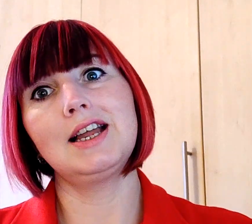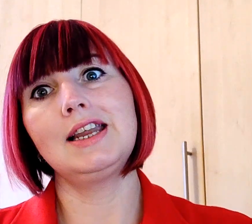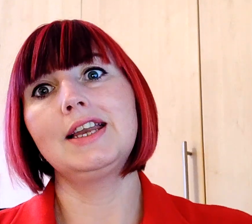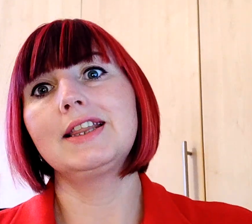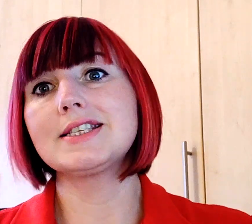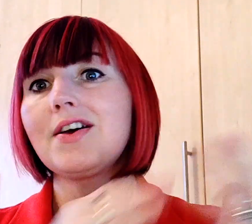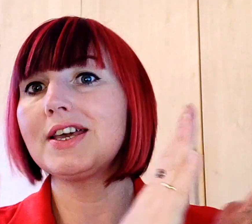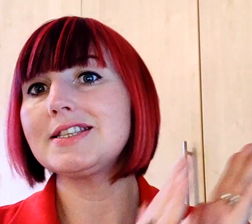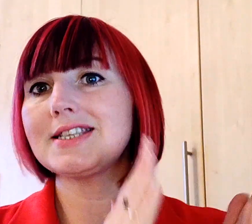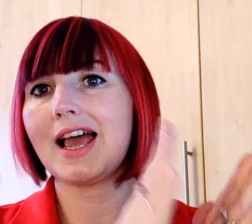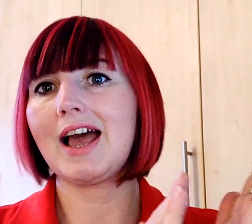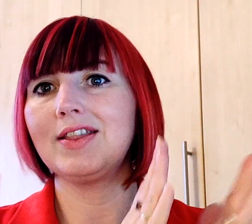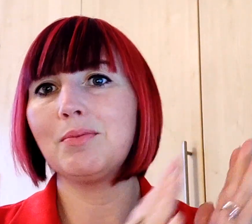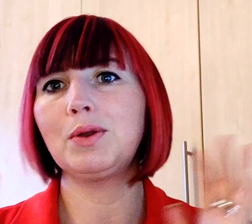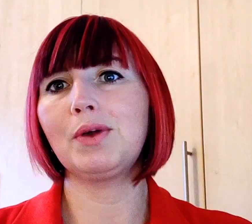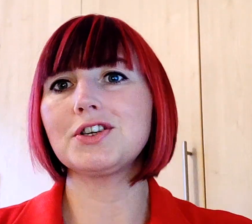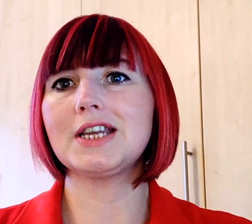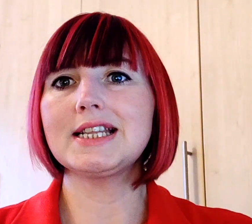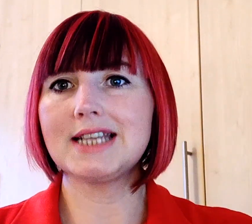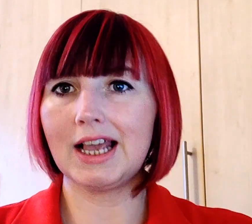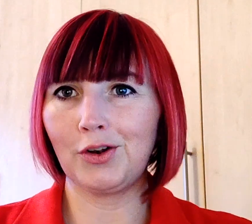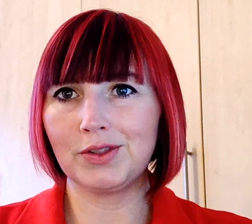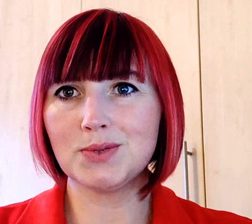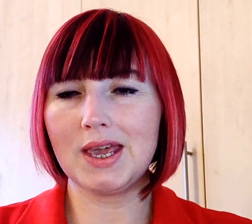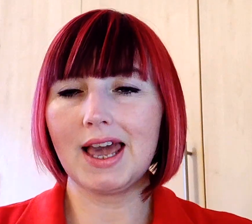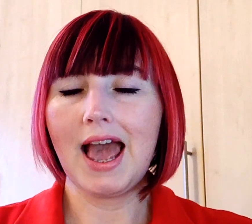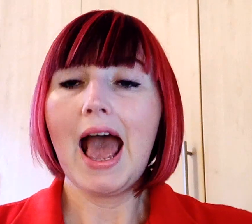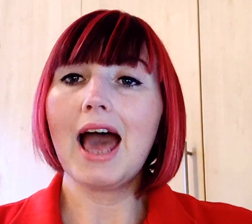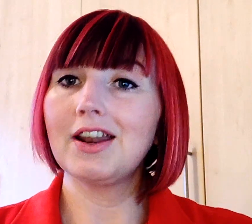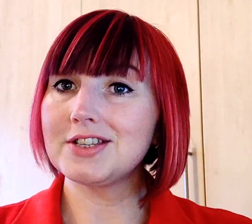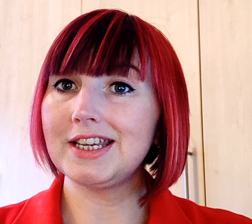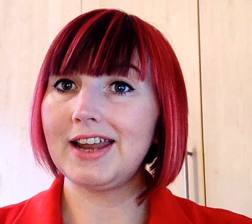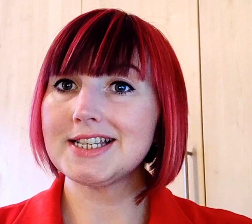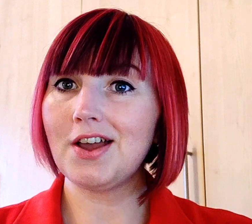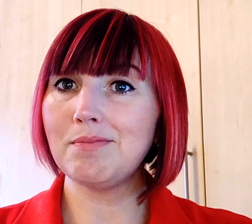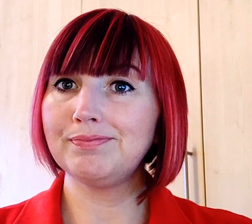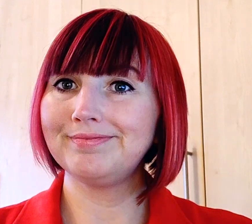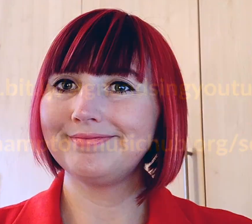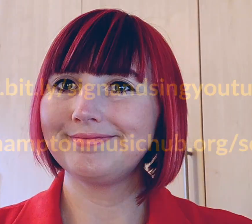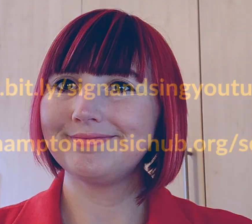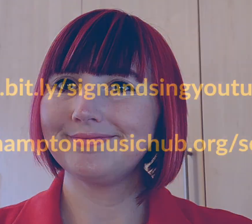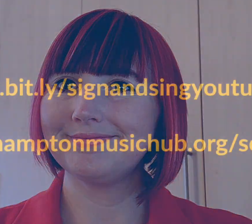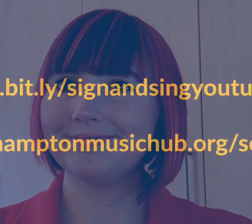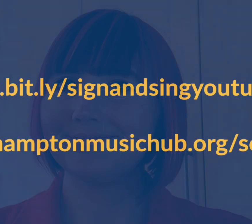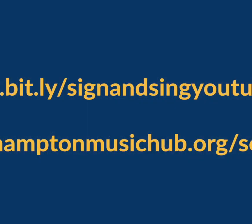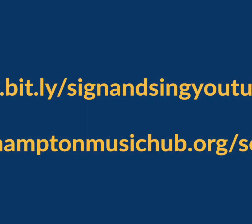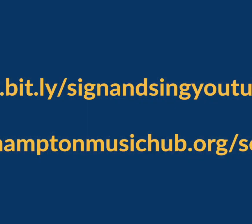enjoyed learning the signs and the body percussion and singing along this week, and I'll see you next time.